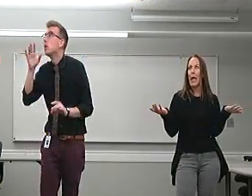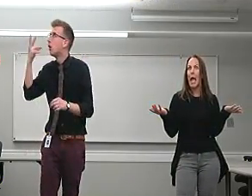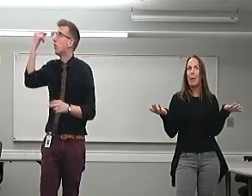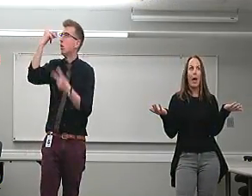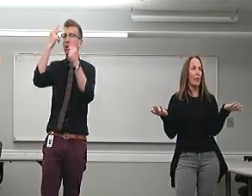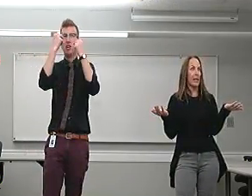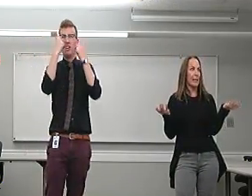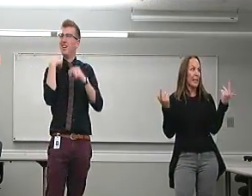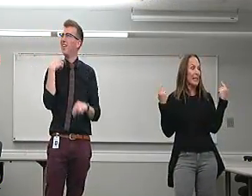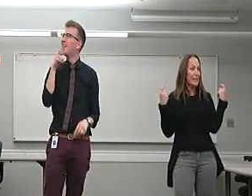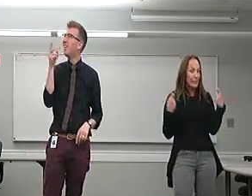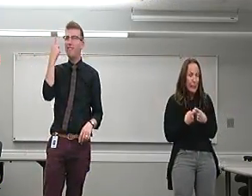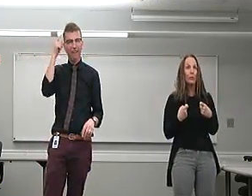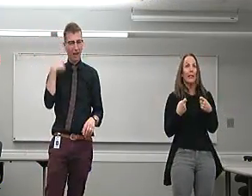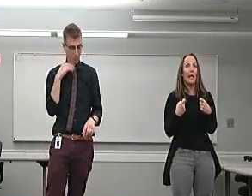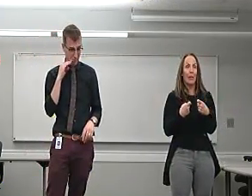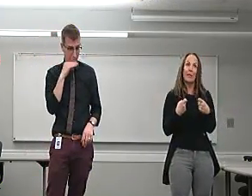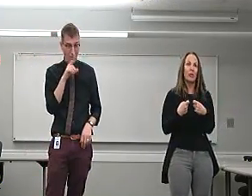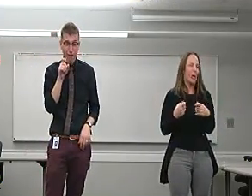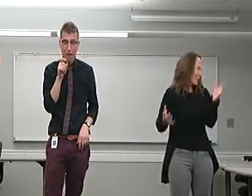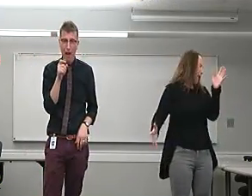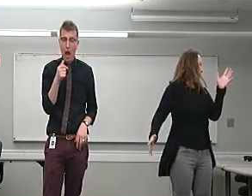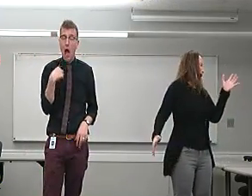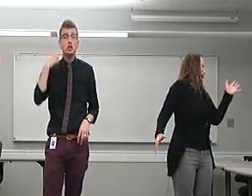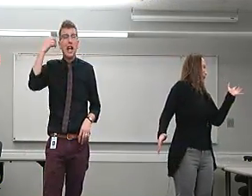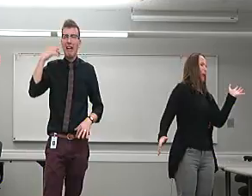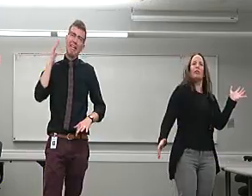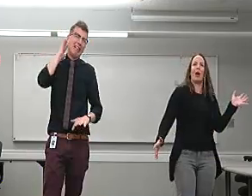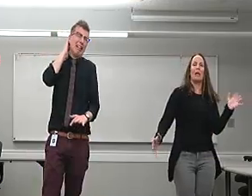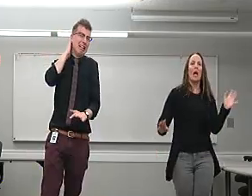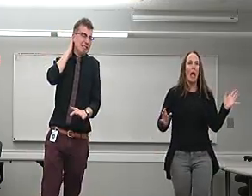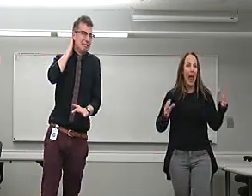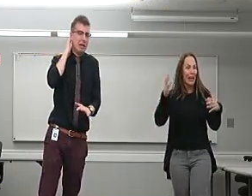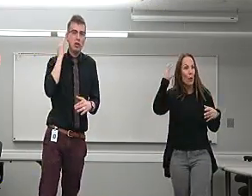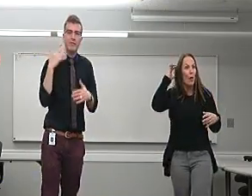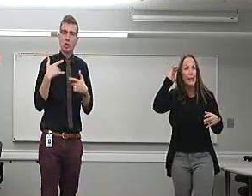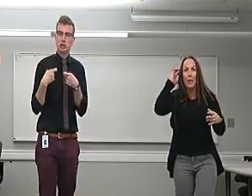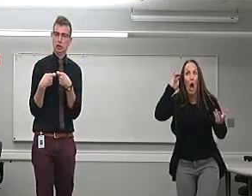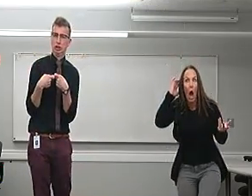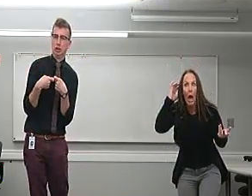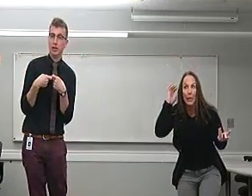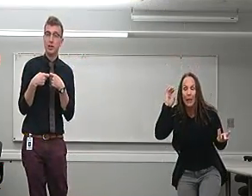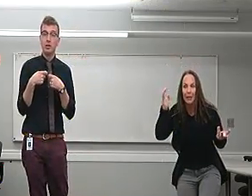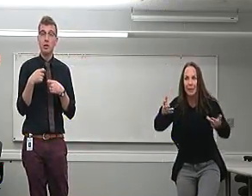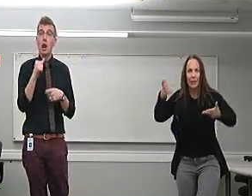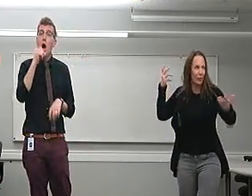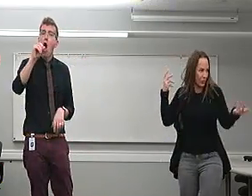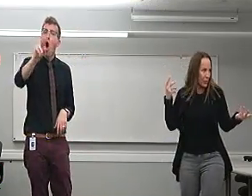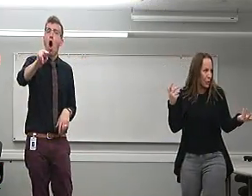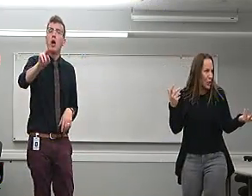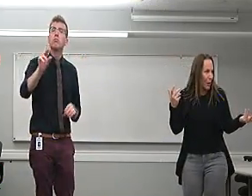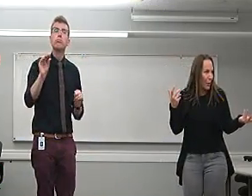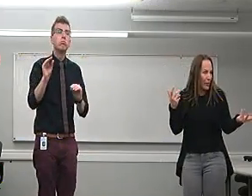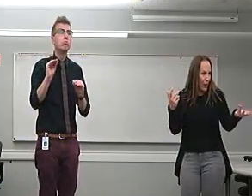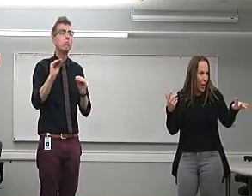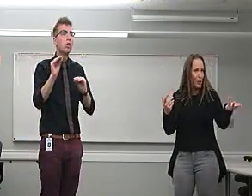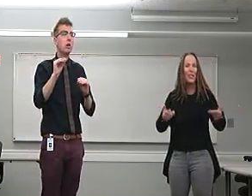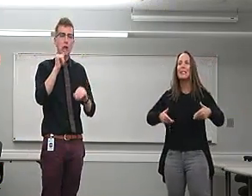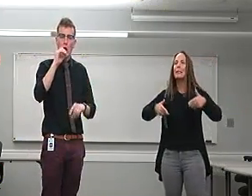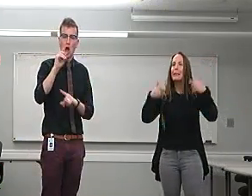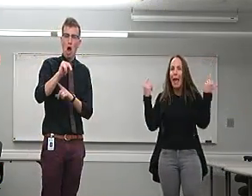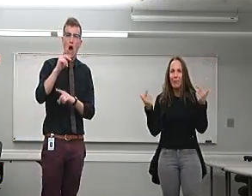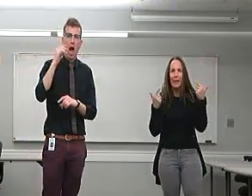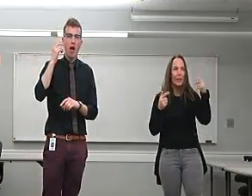it's literally, I'd be in the shower and be like, I'm being shocked. And it wasn't on until like she's in the shower with it on, and she's laughing, and